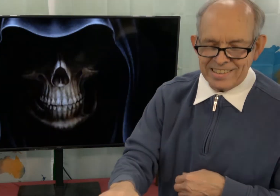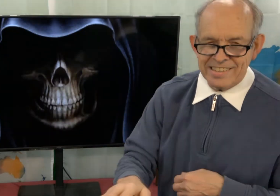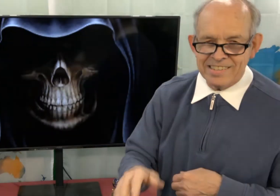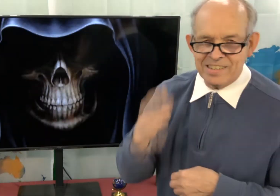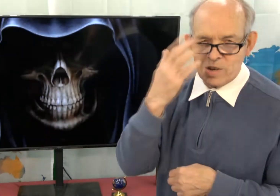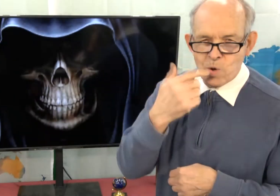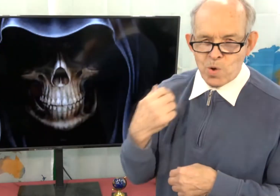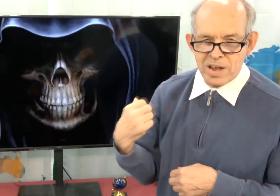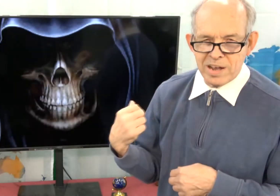Do